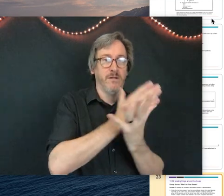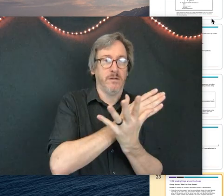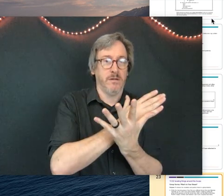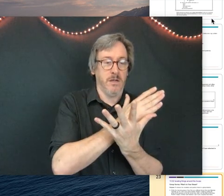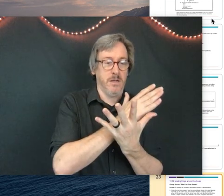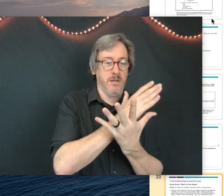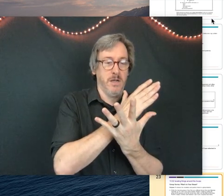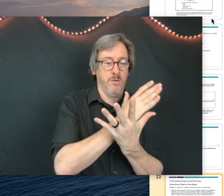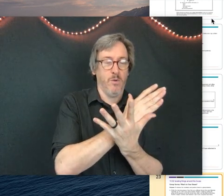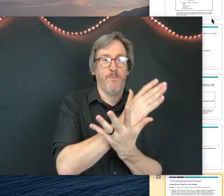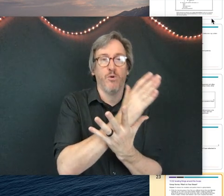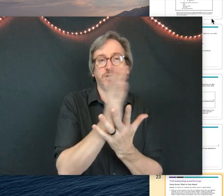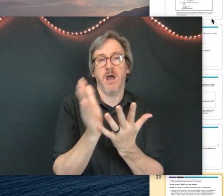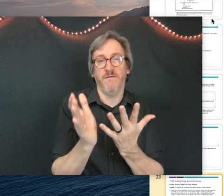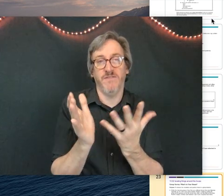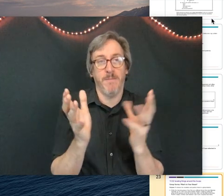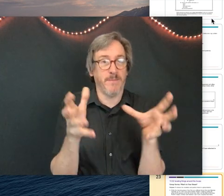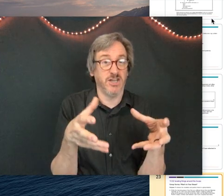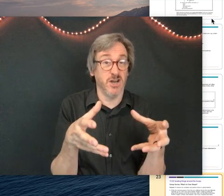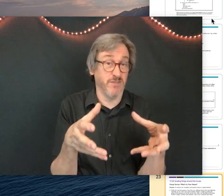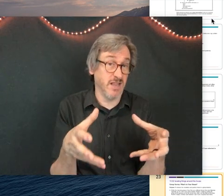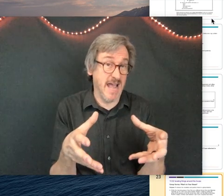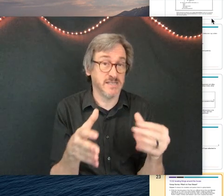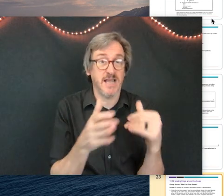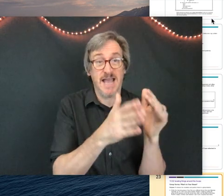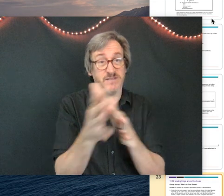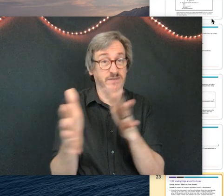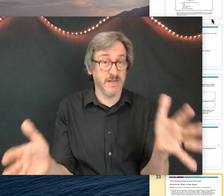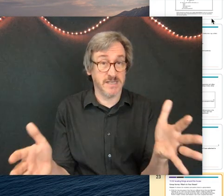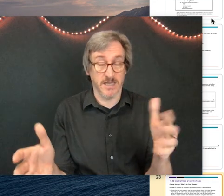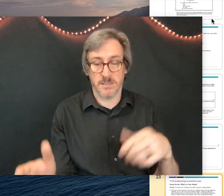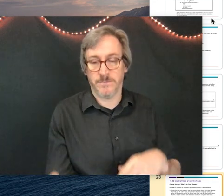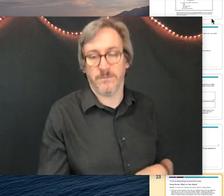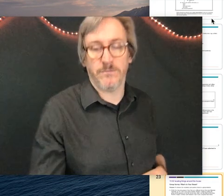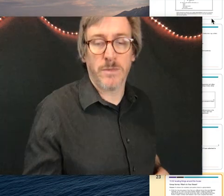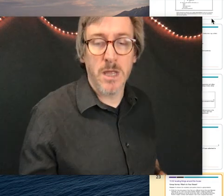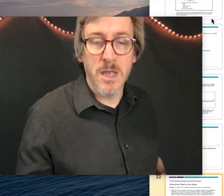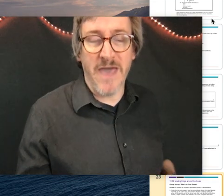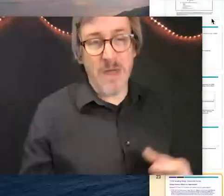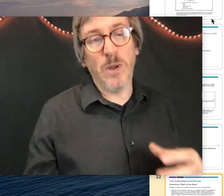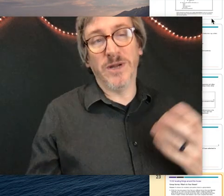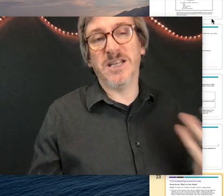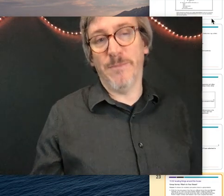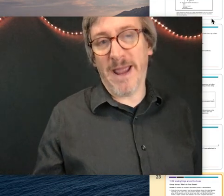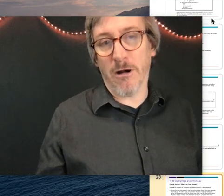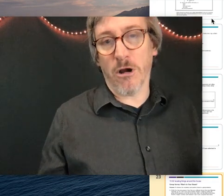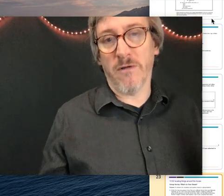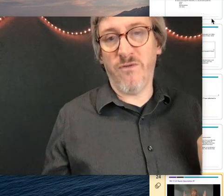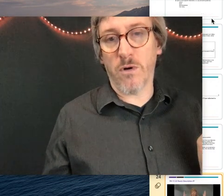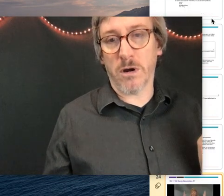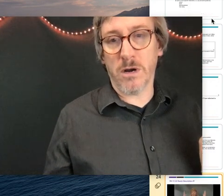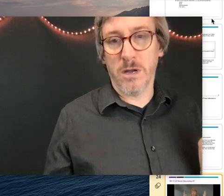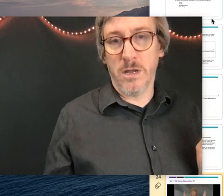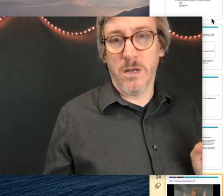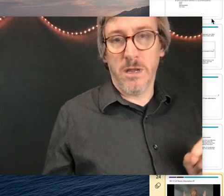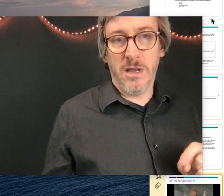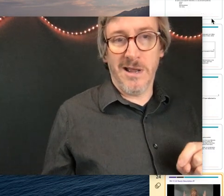had, what portion of the population of the class has various things. And then we would compare